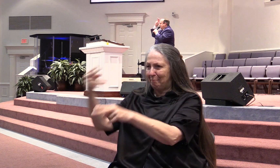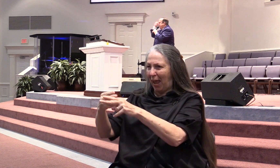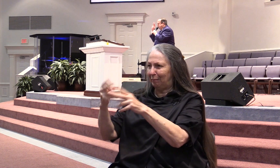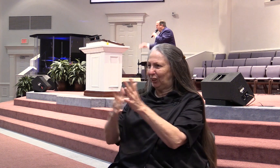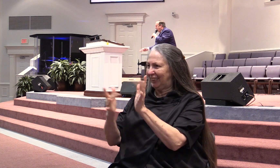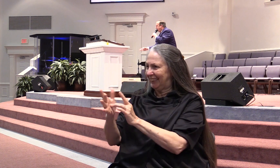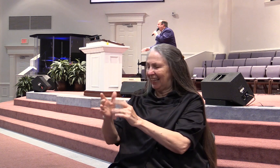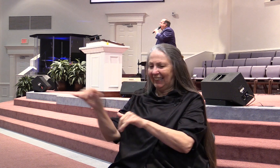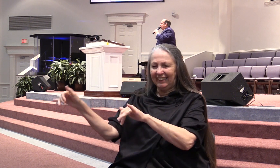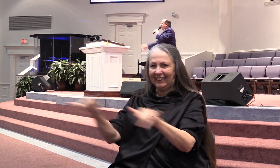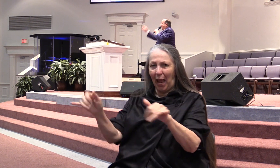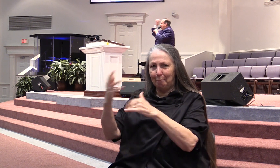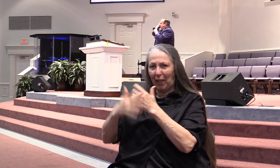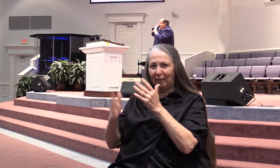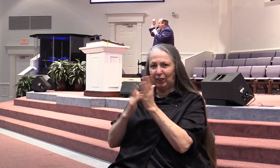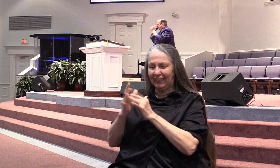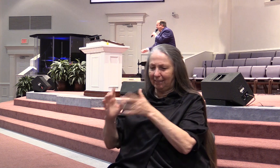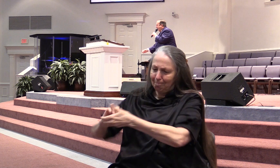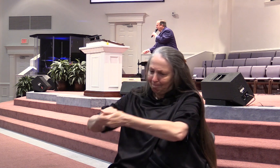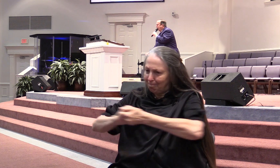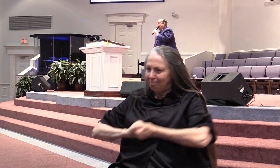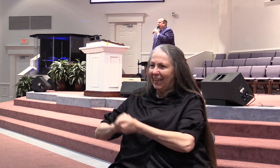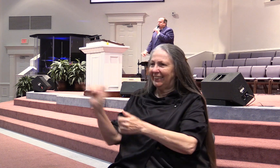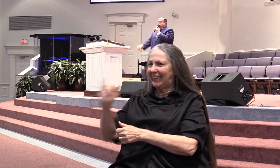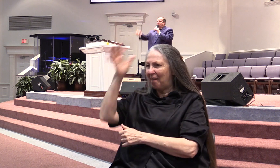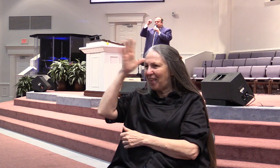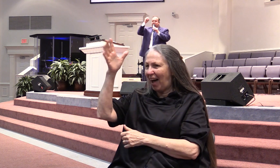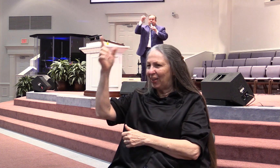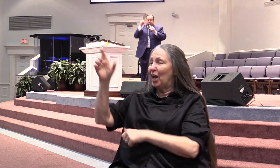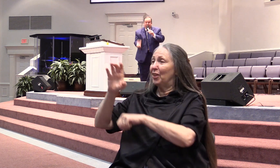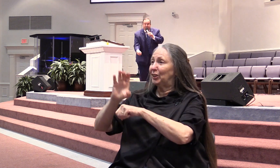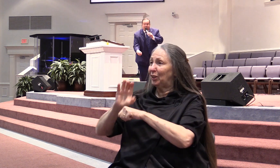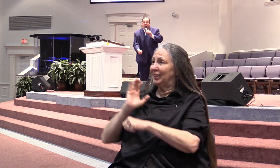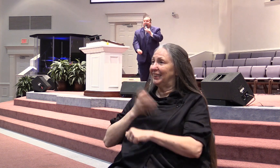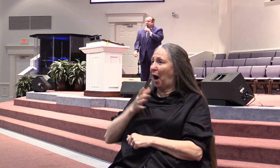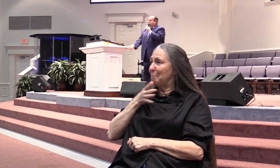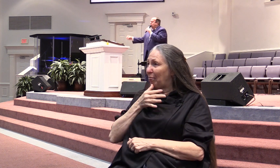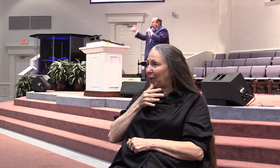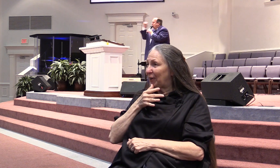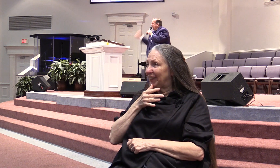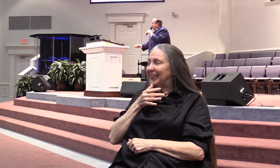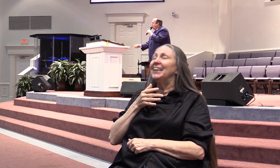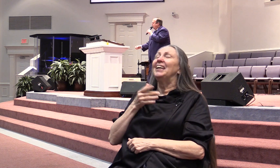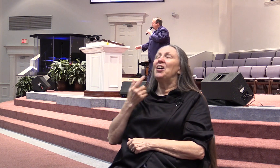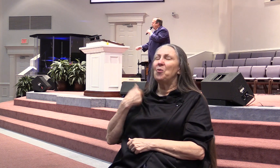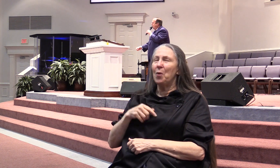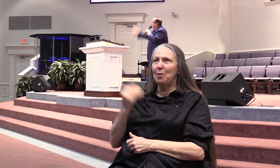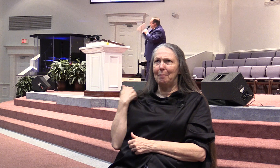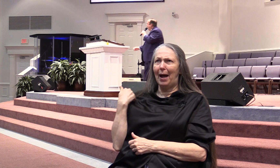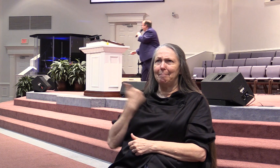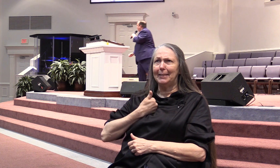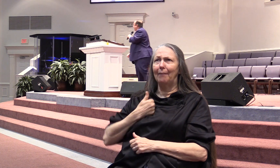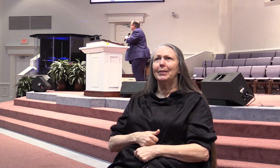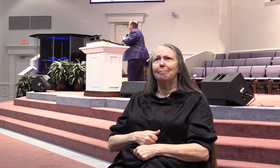the same blood, and we've got the same Father, and the church is our mother, and so we remind ourselves we